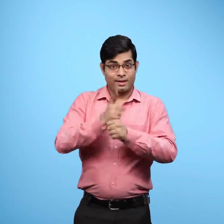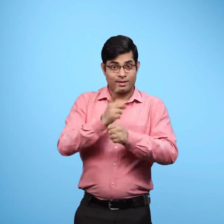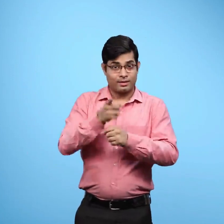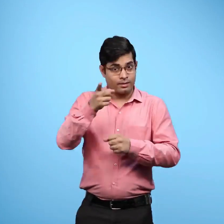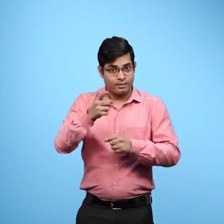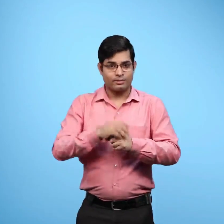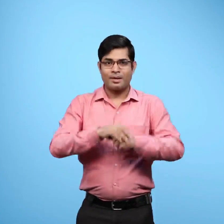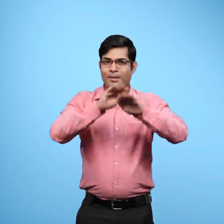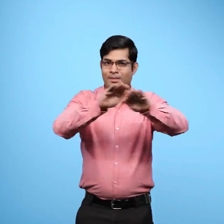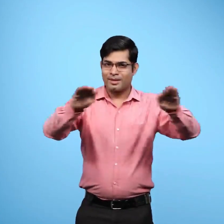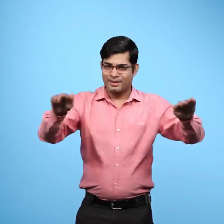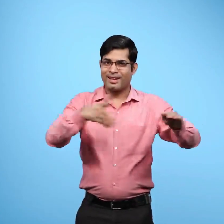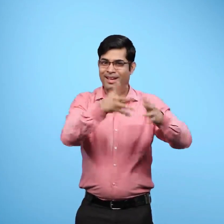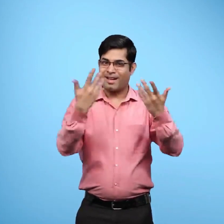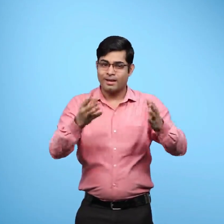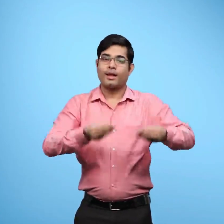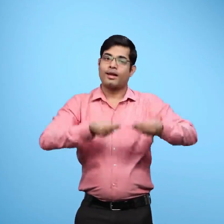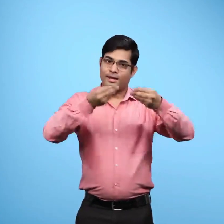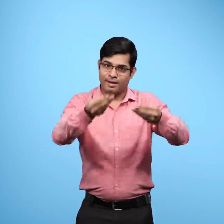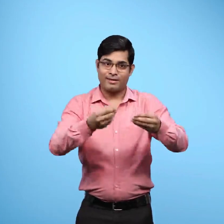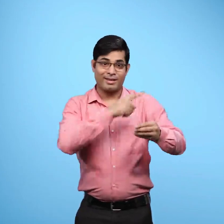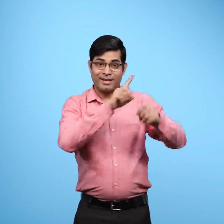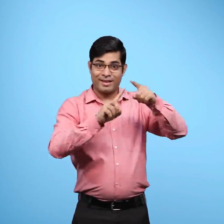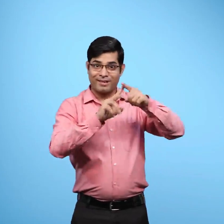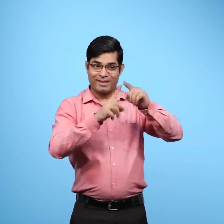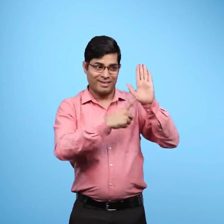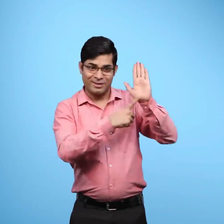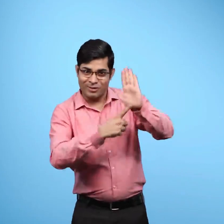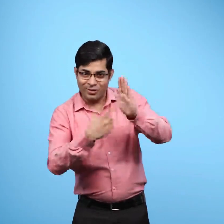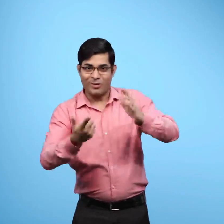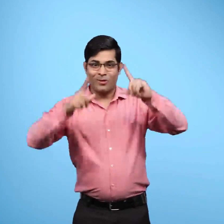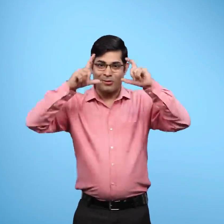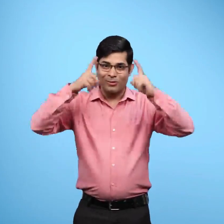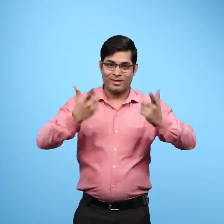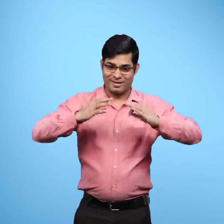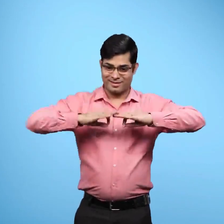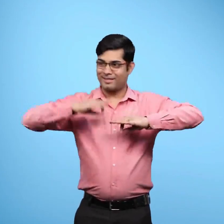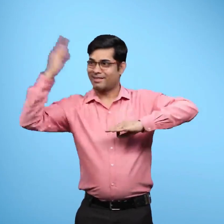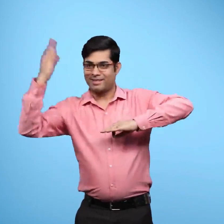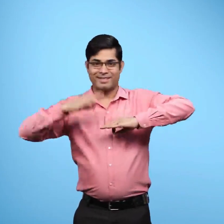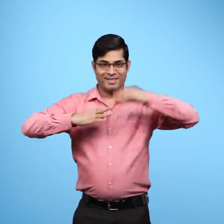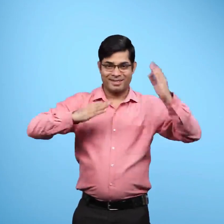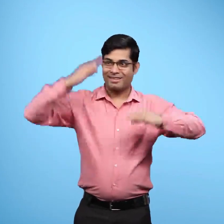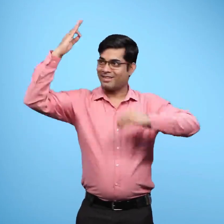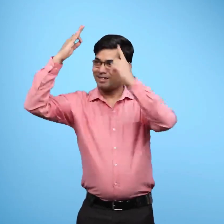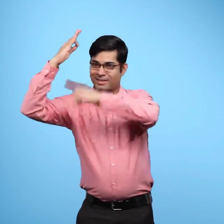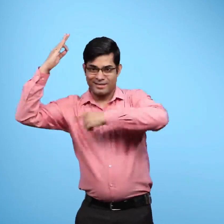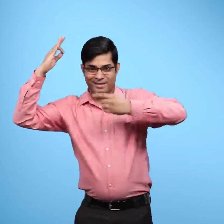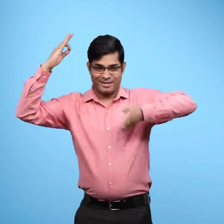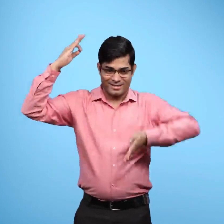Children can be encouraged to look for different lines or shapes in pictures or TV programs.